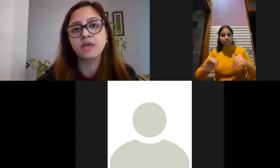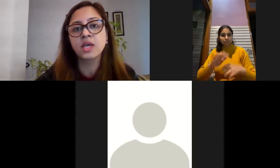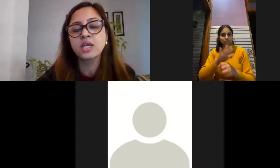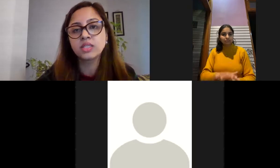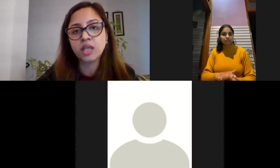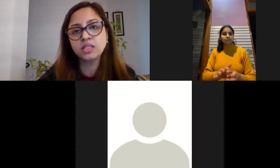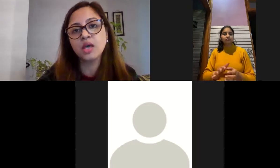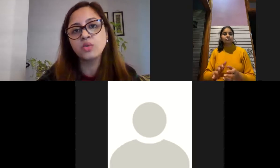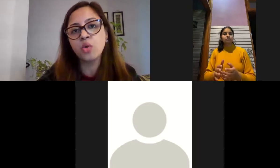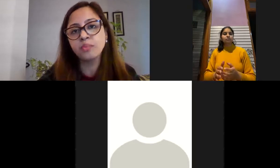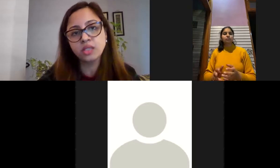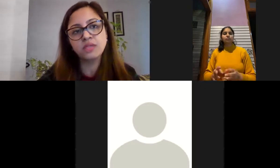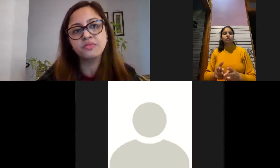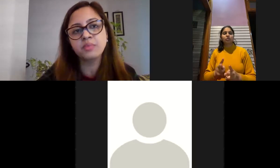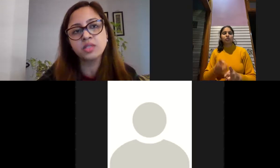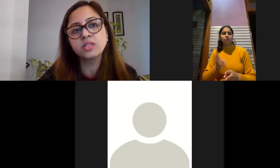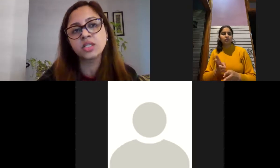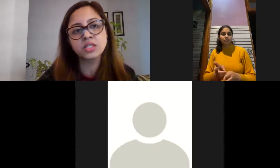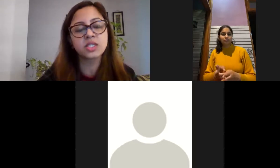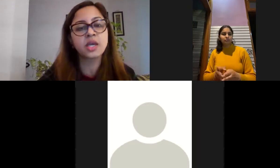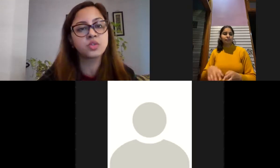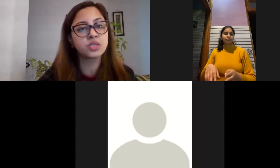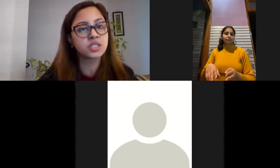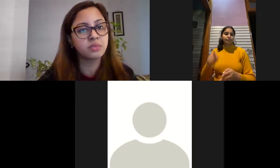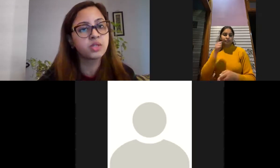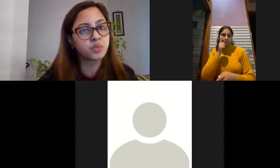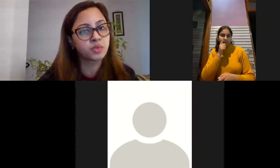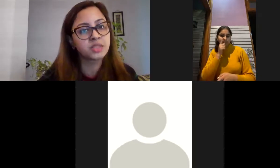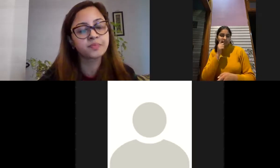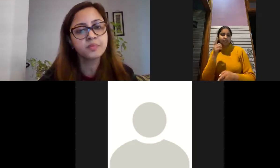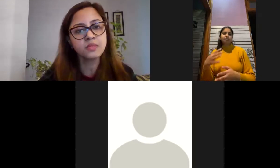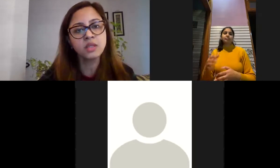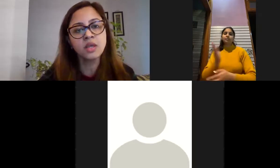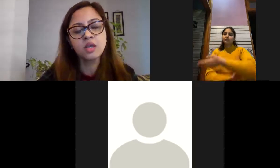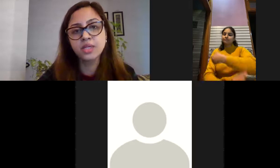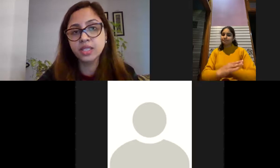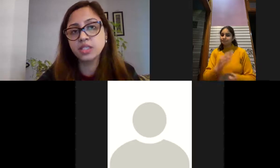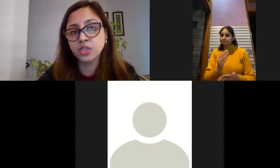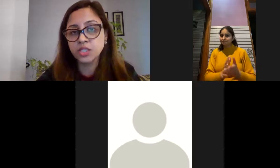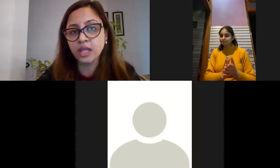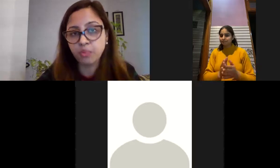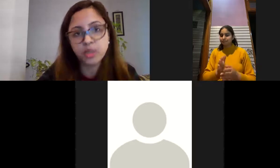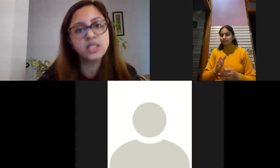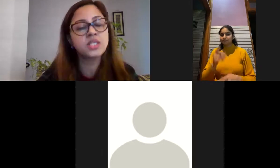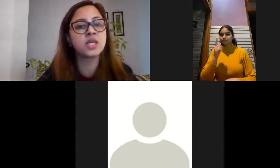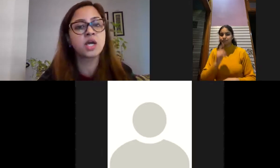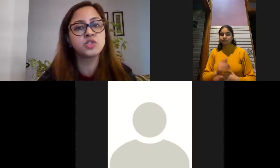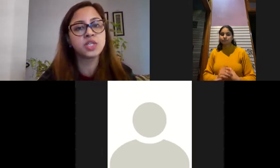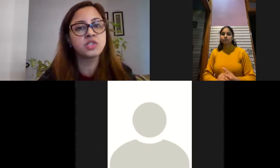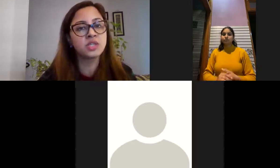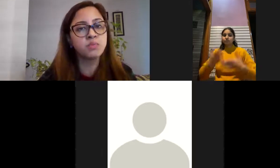Activism, have discussed how normative femininity is denied to disabled women. Bertha's docile body,